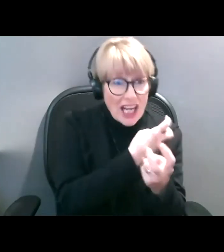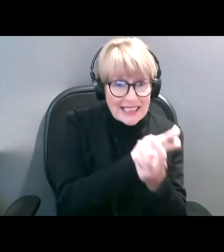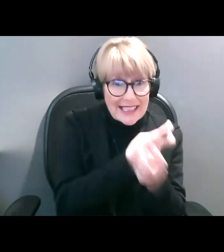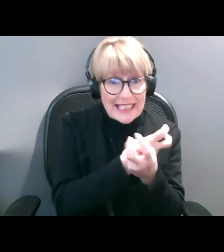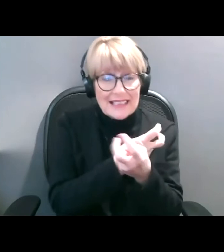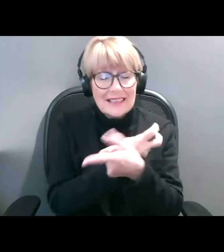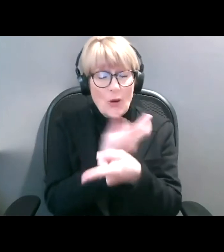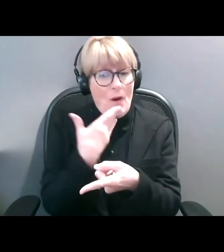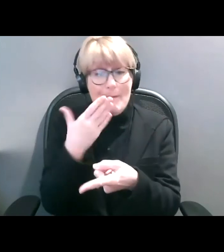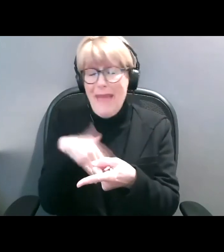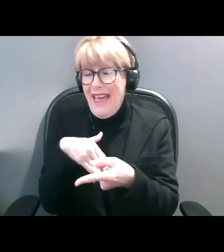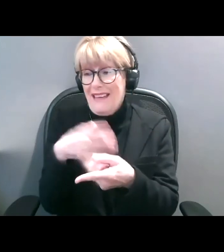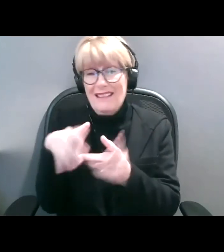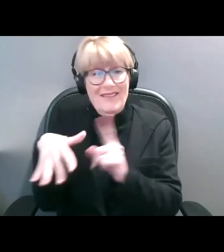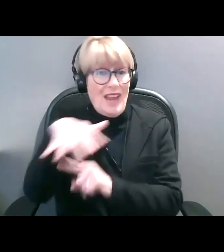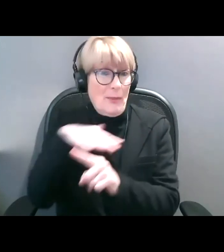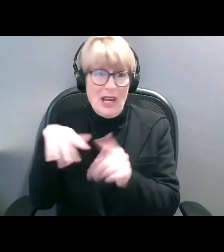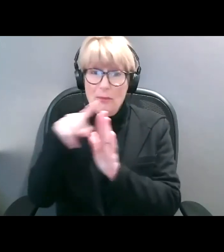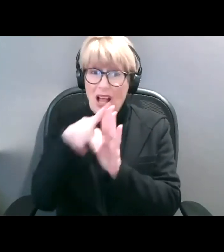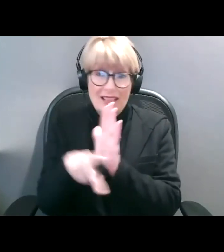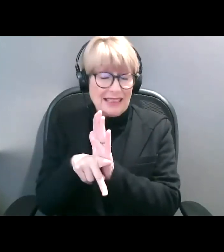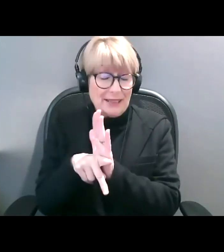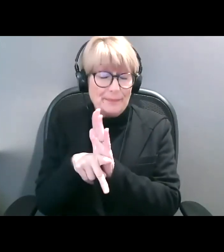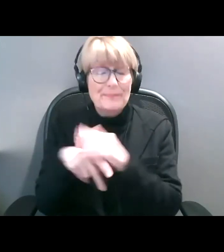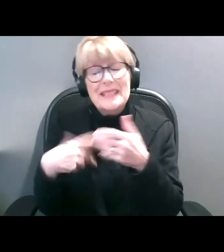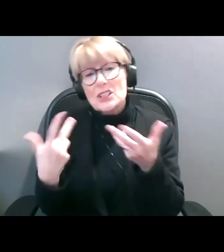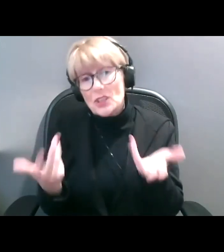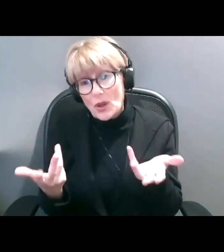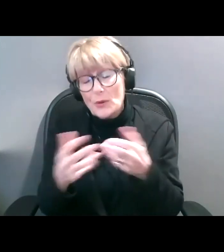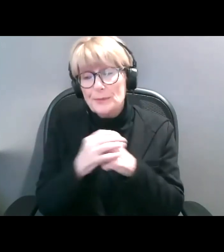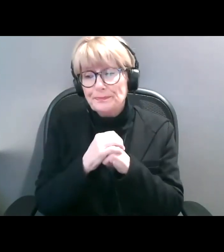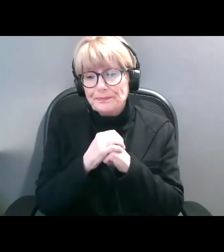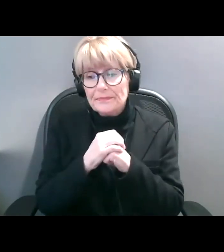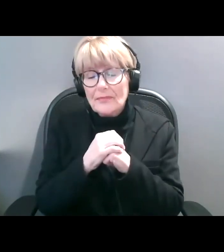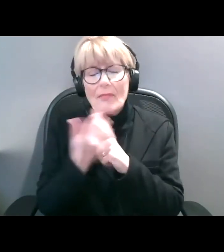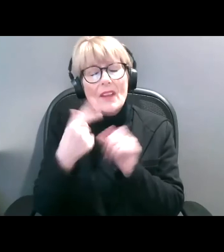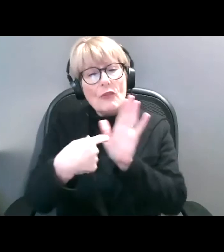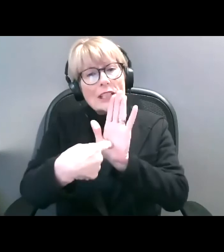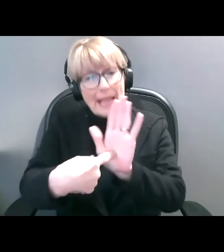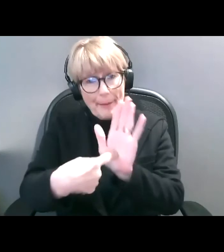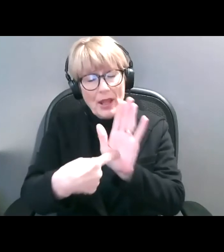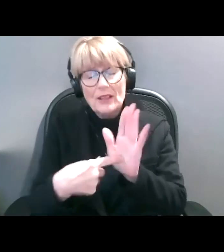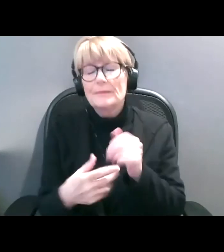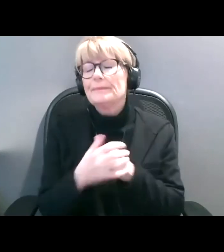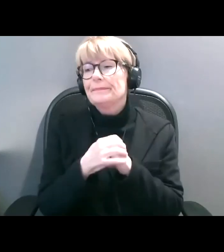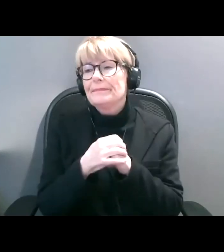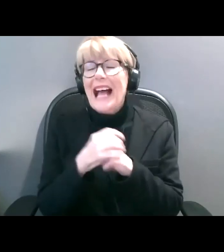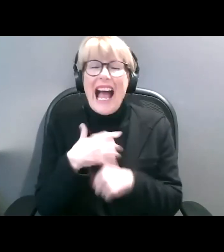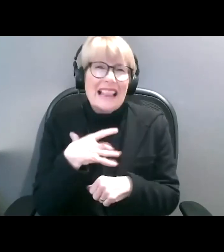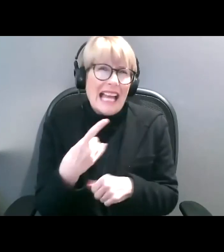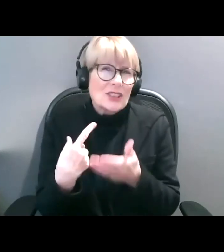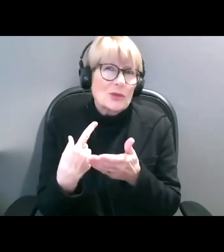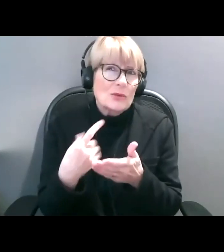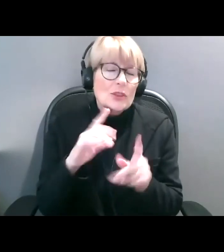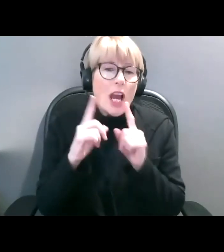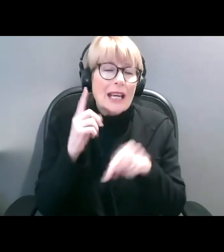bad environmental policy. So if, for instance, one of the examples I like to talk